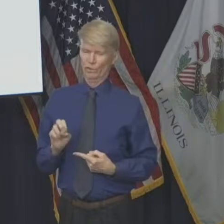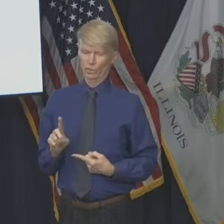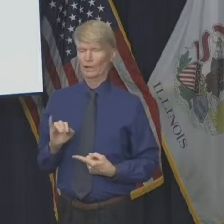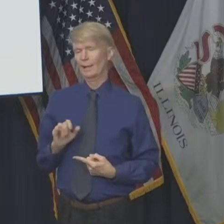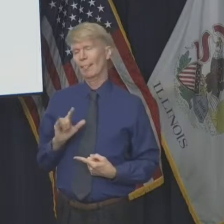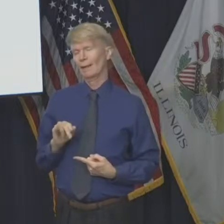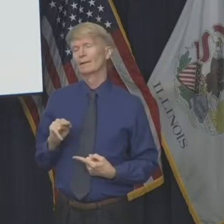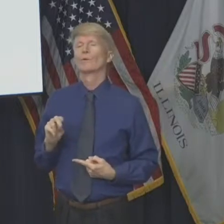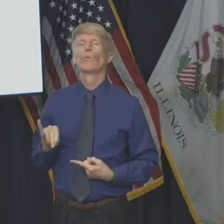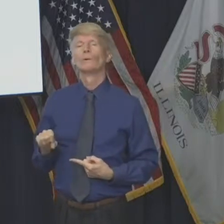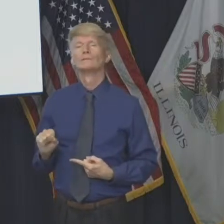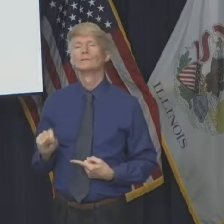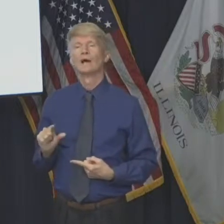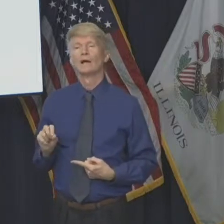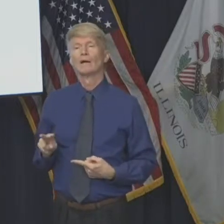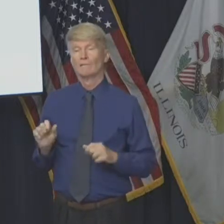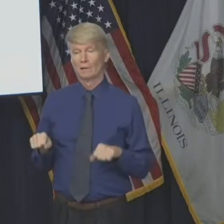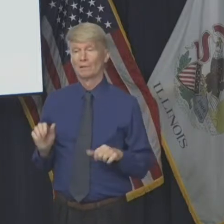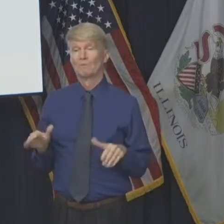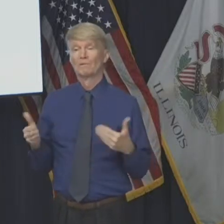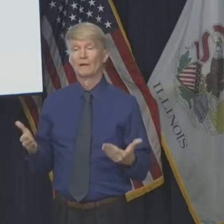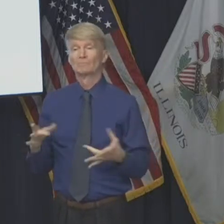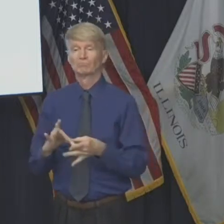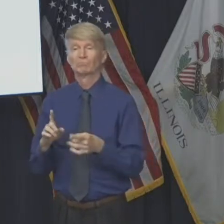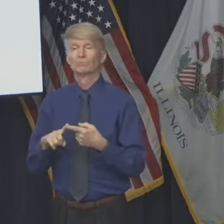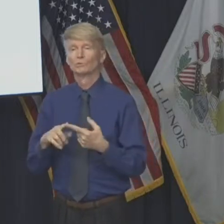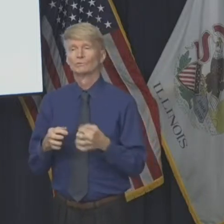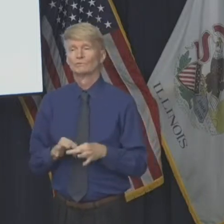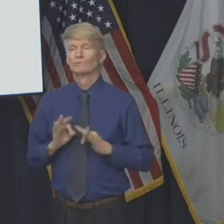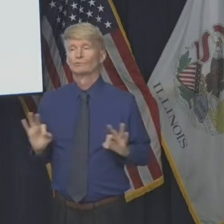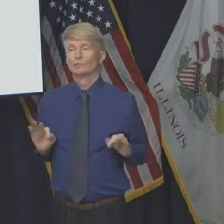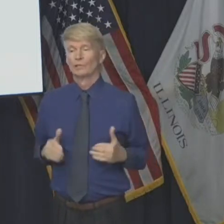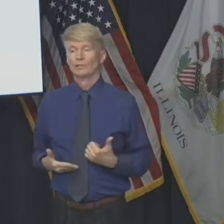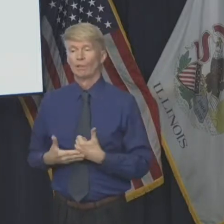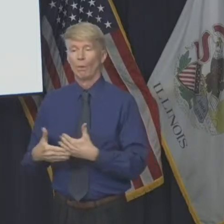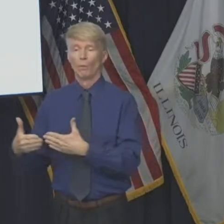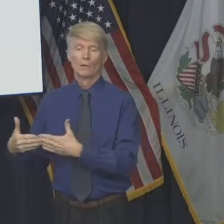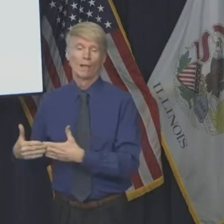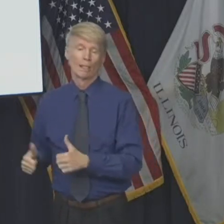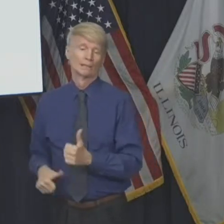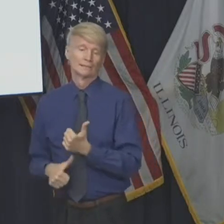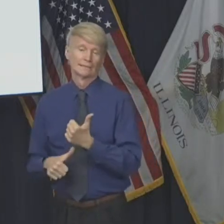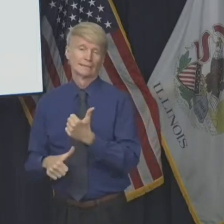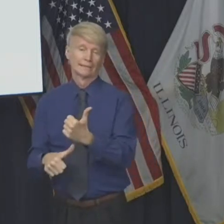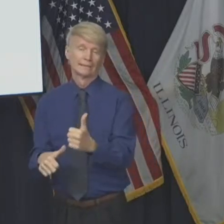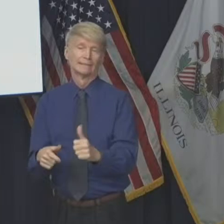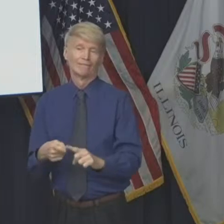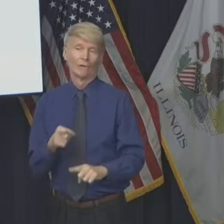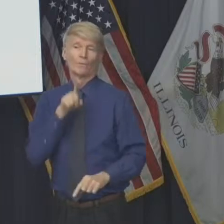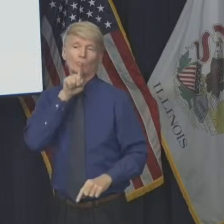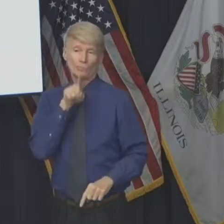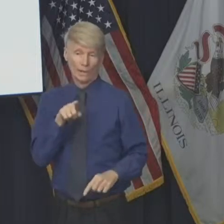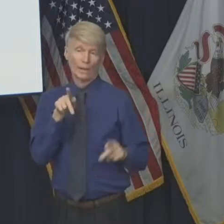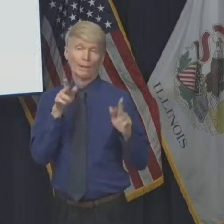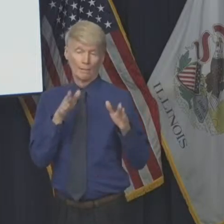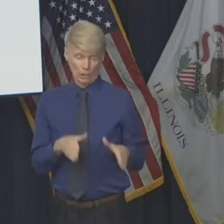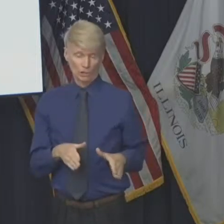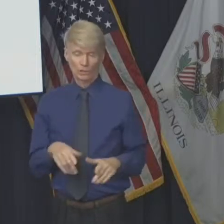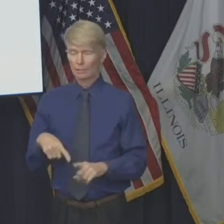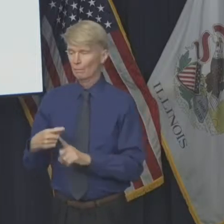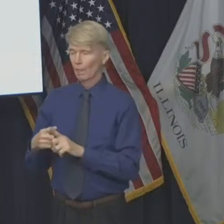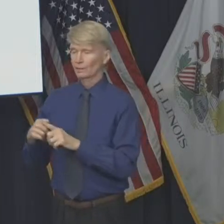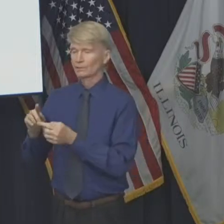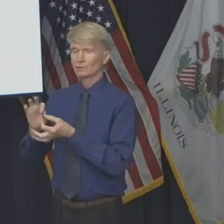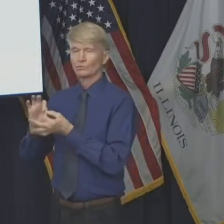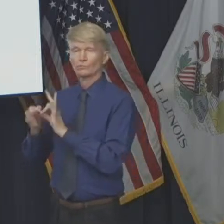getcoveredillinois.gov can connect you to free local assistance from a real person as well as translation services